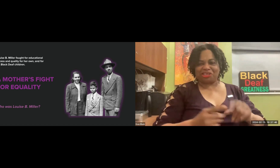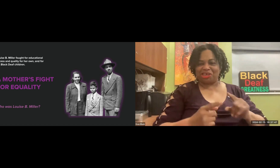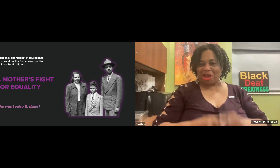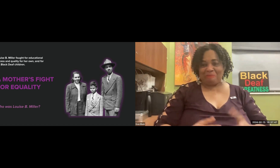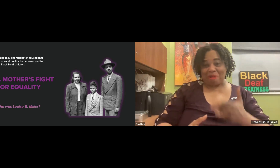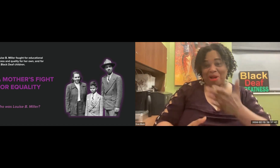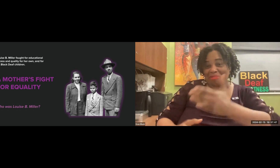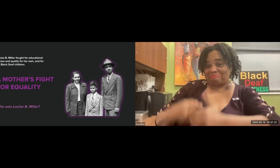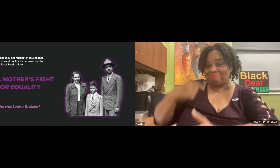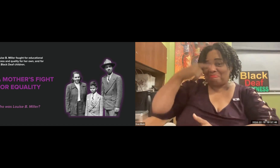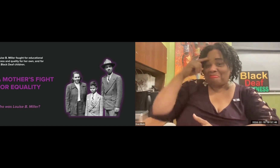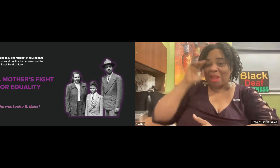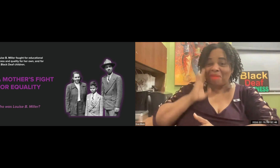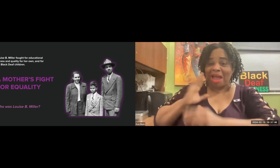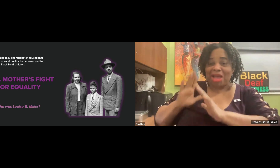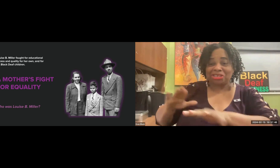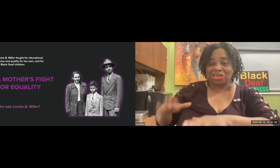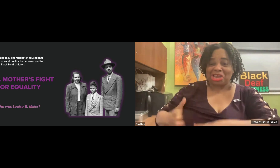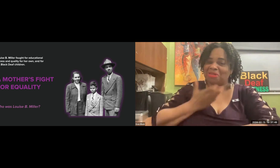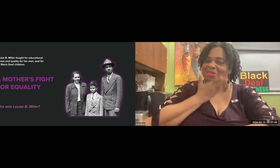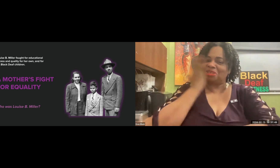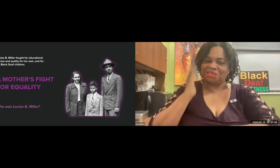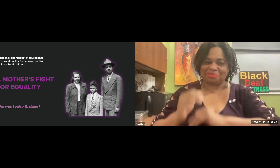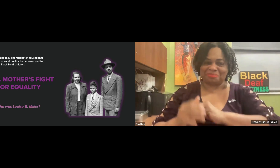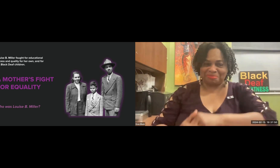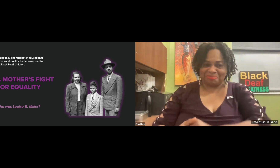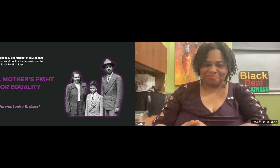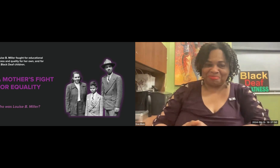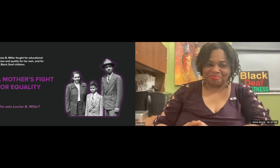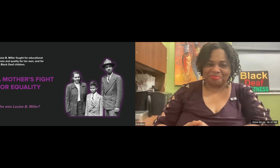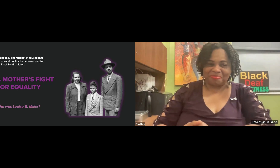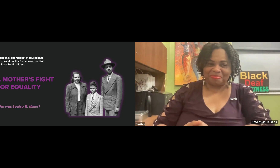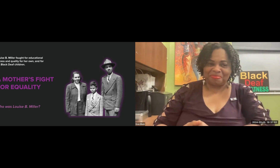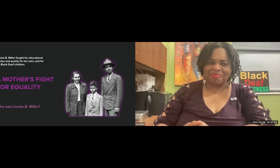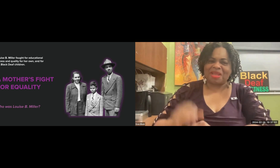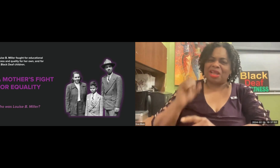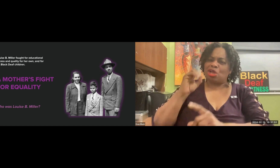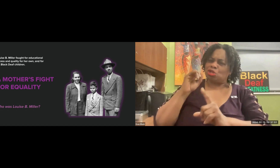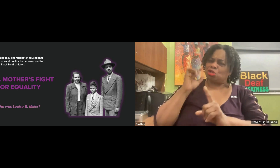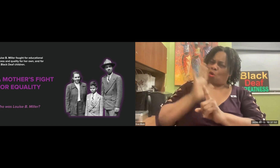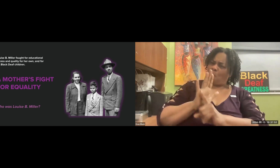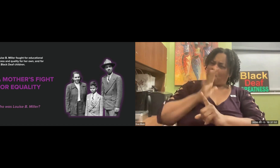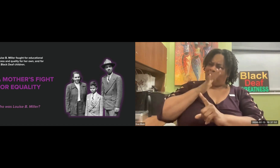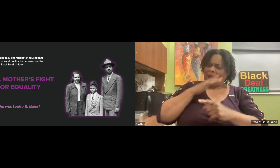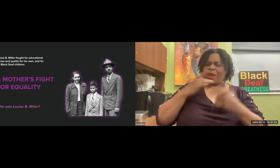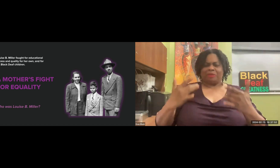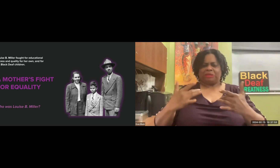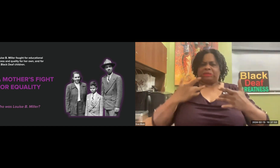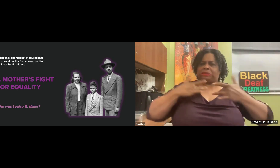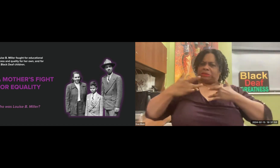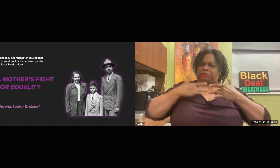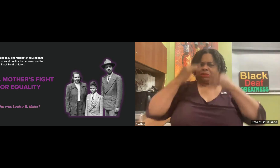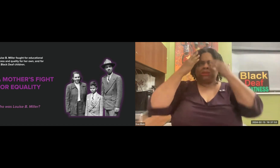programs. For the white deaf children, they did. But for Black and brown deaf children, they did